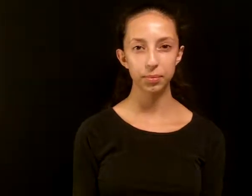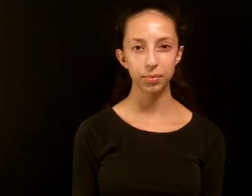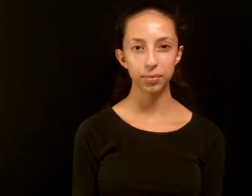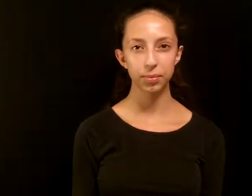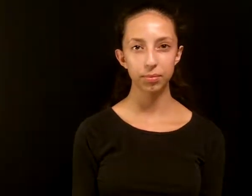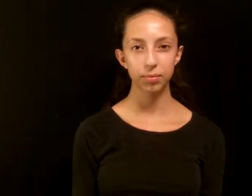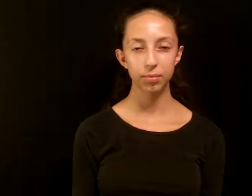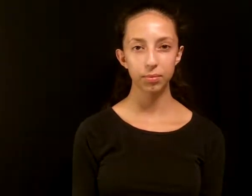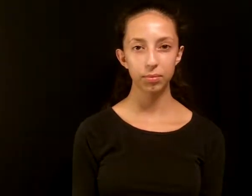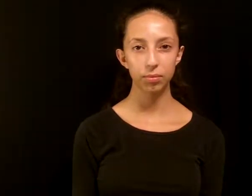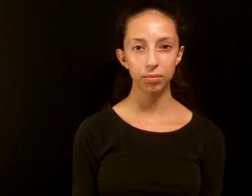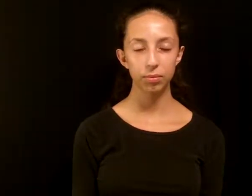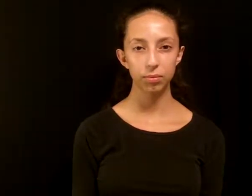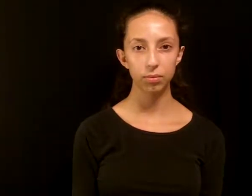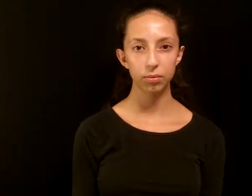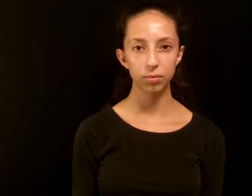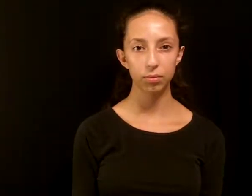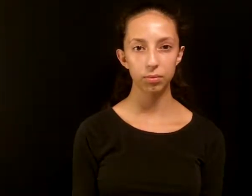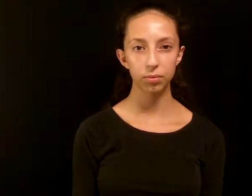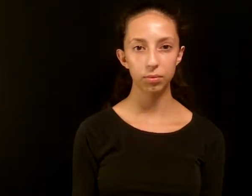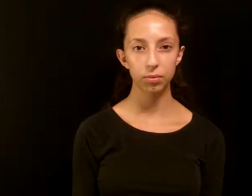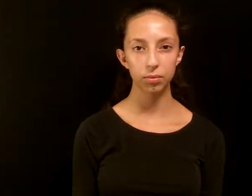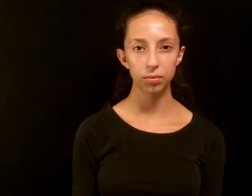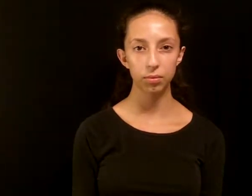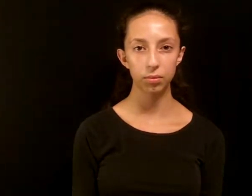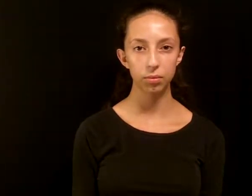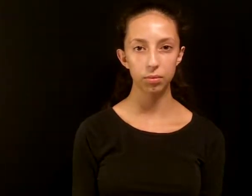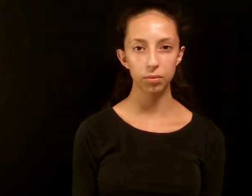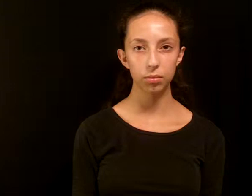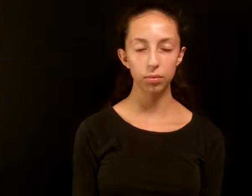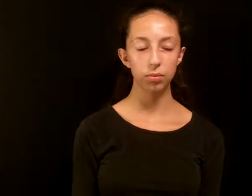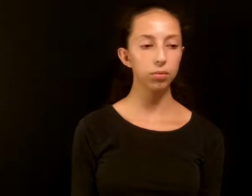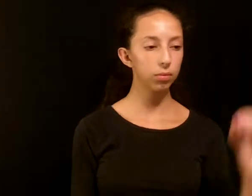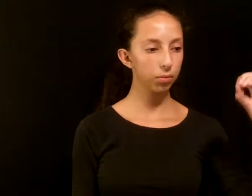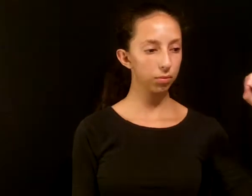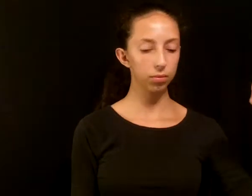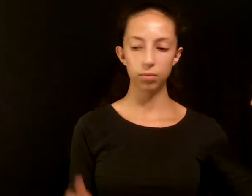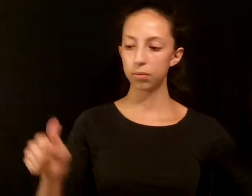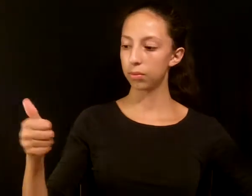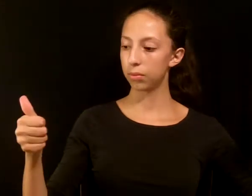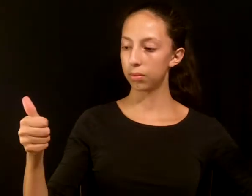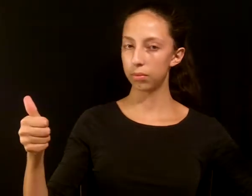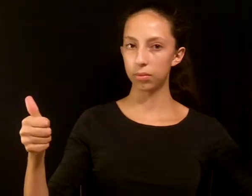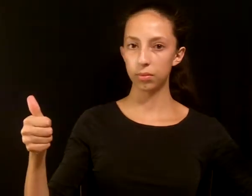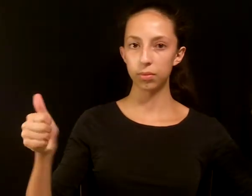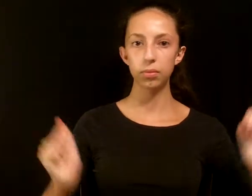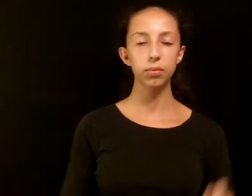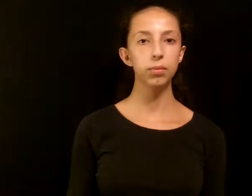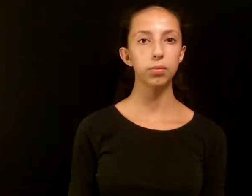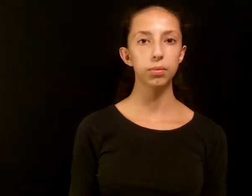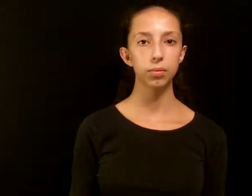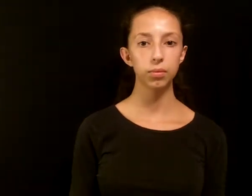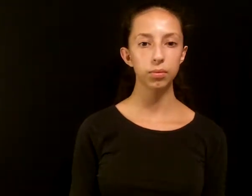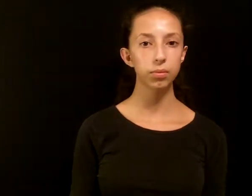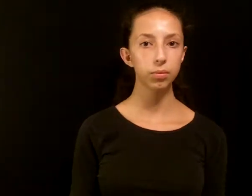So we're ready to finish our counting numbers. We have done 0 through 10. We have done